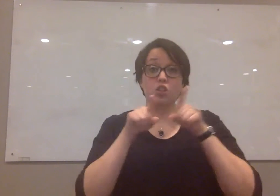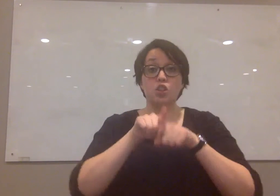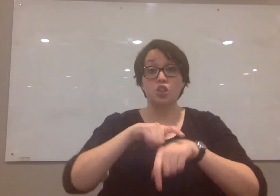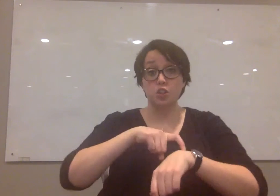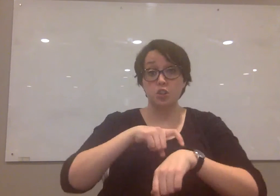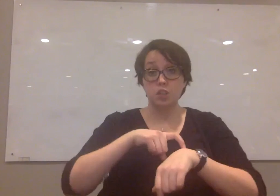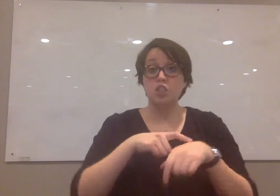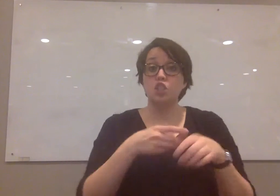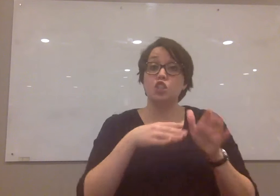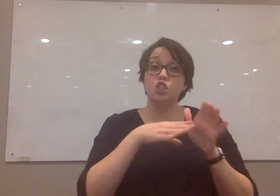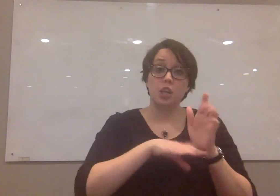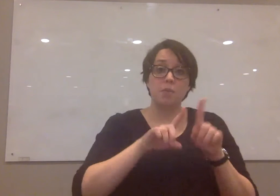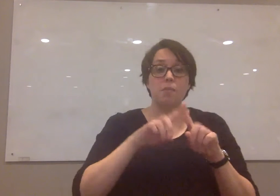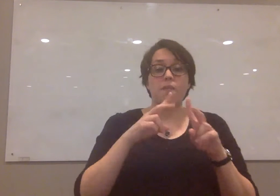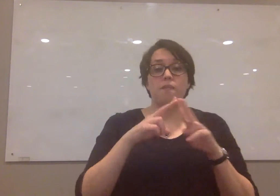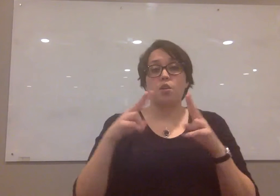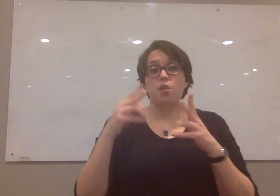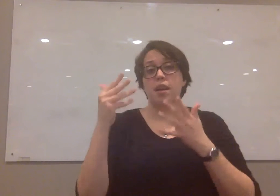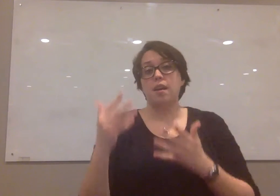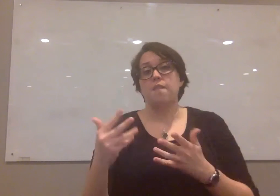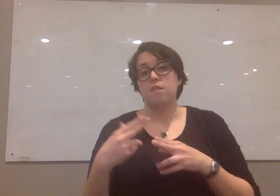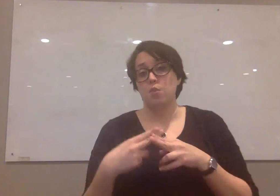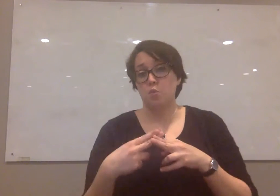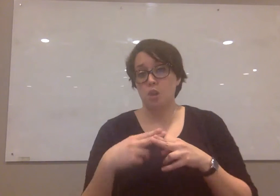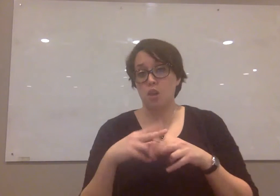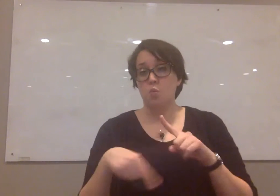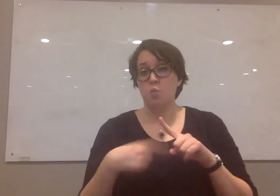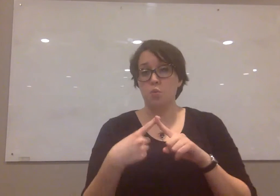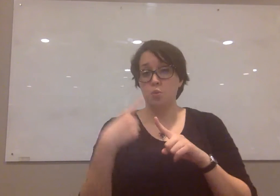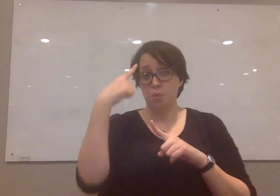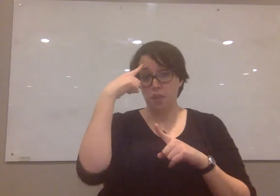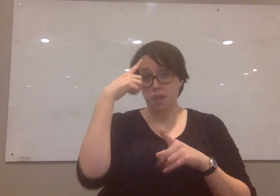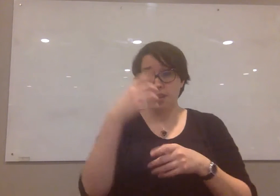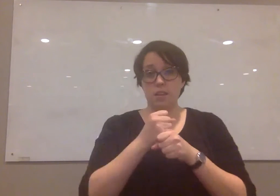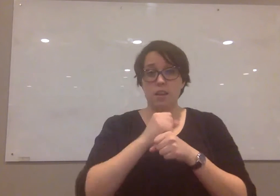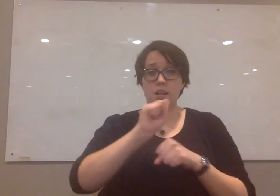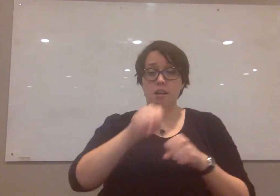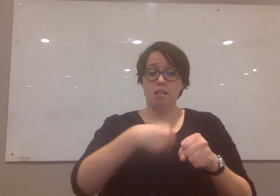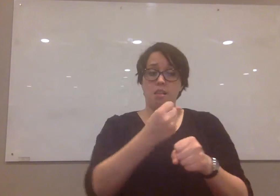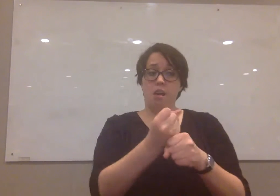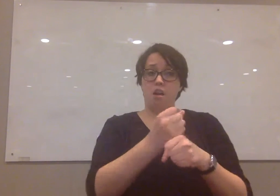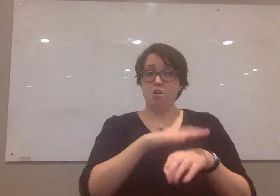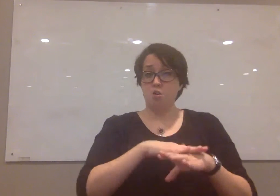heavyweight. You know, when you think about basically to get a lock on something, right? Now there's a lot more